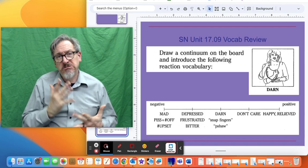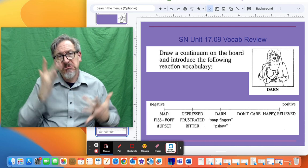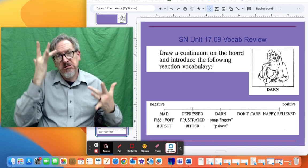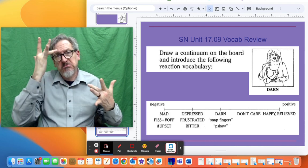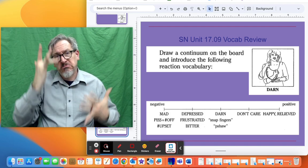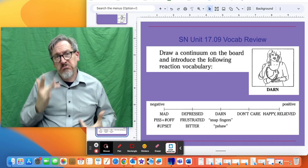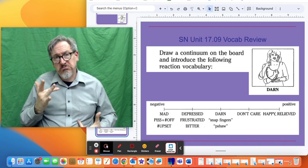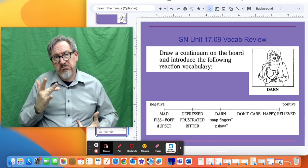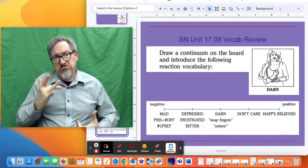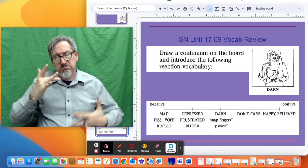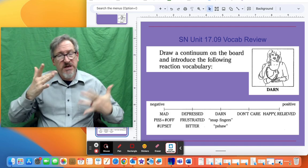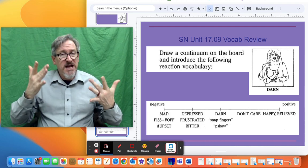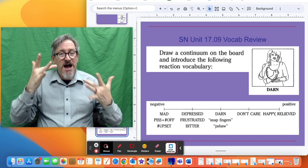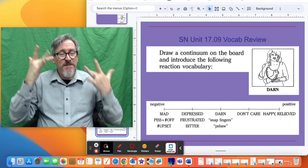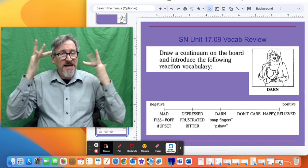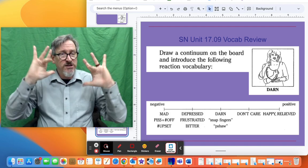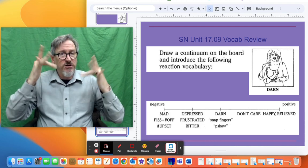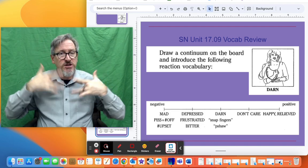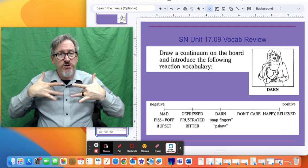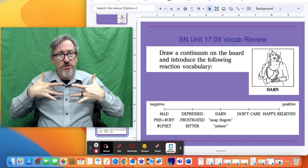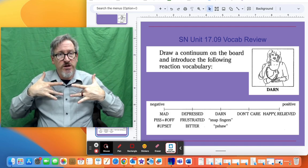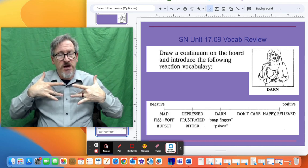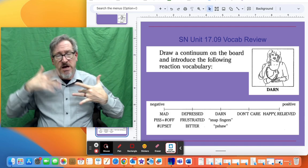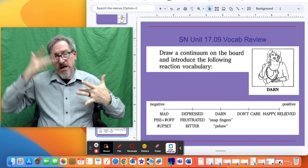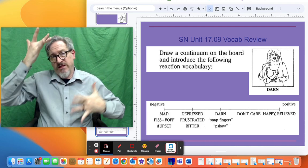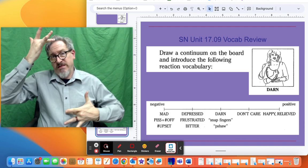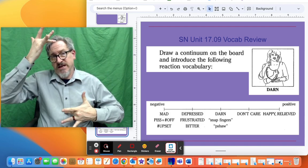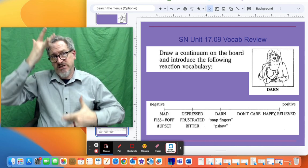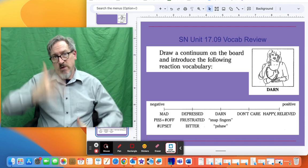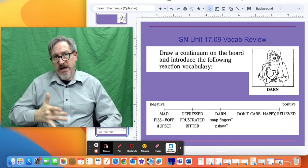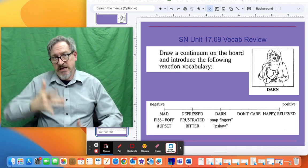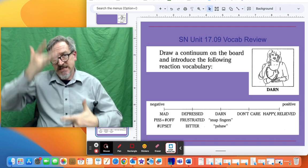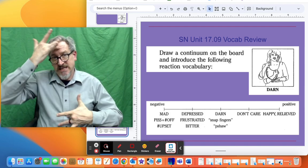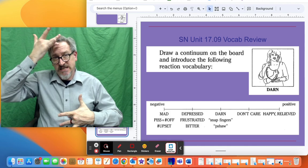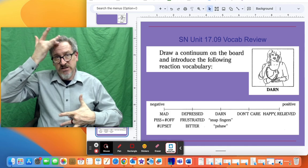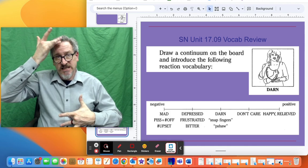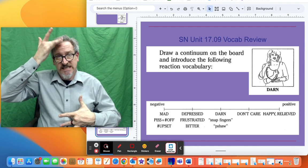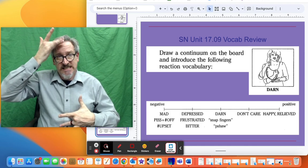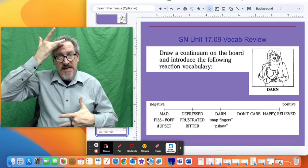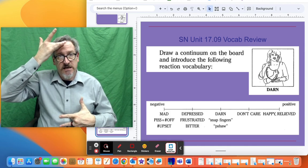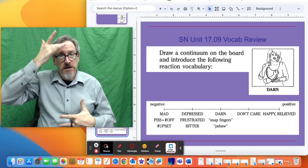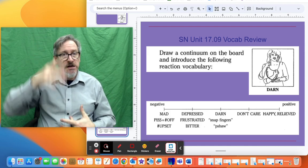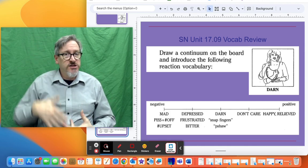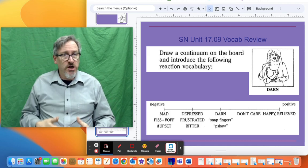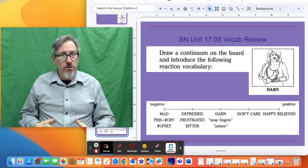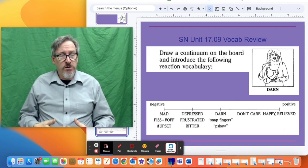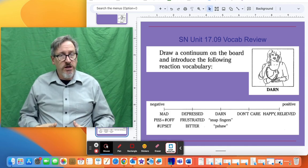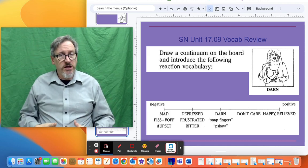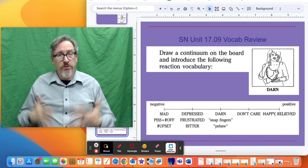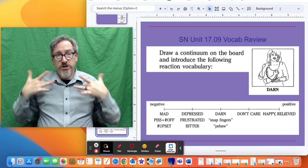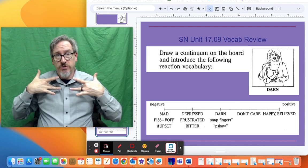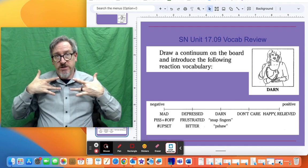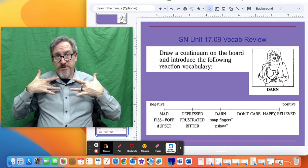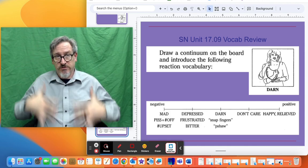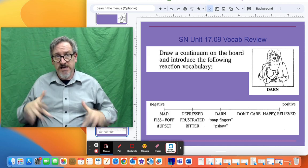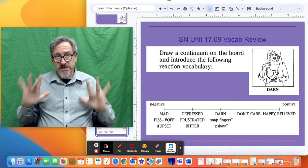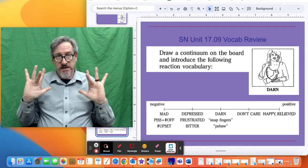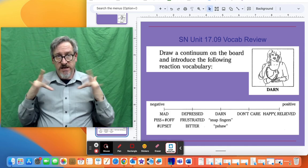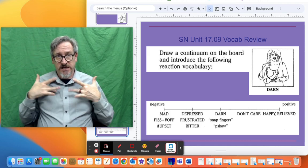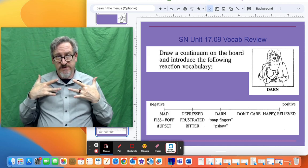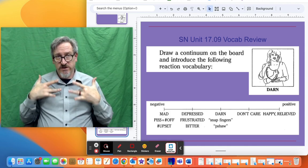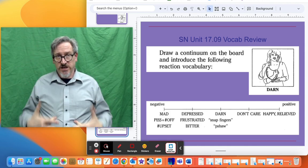Depressed. It's hard to do this way because this looks like sick. So you would do